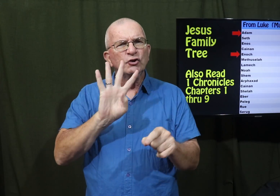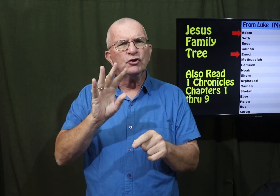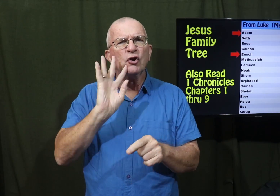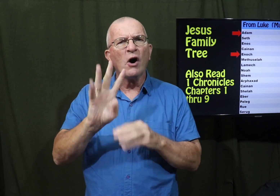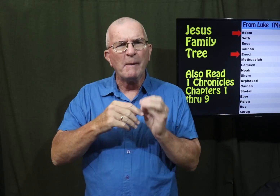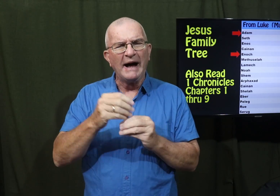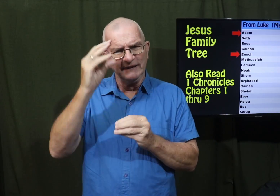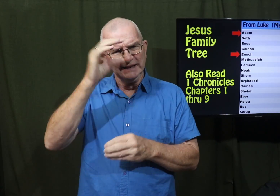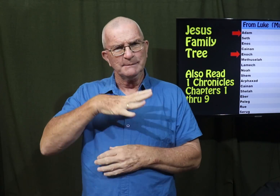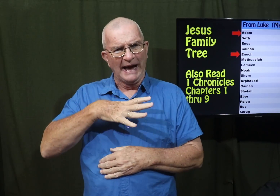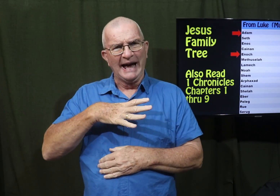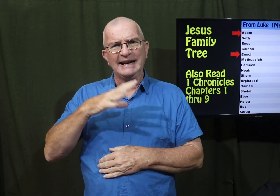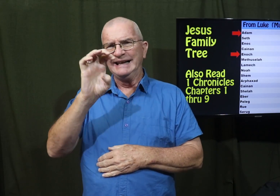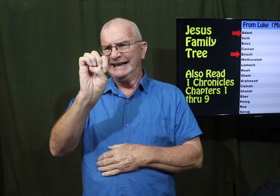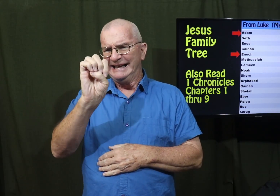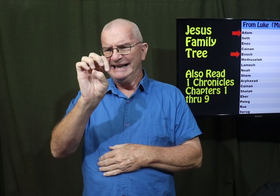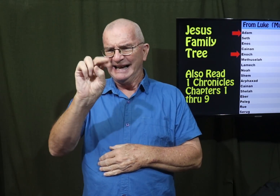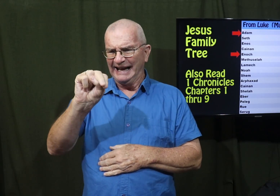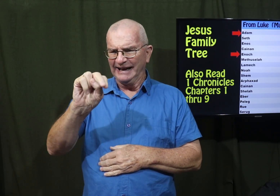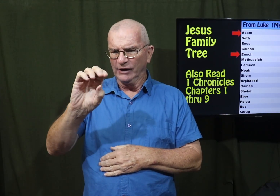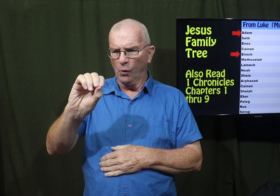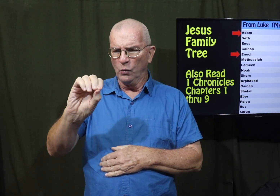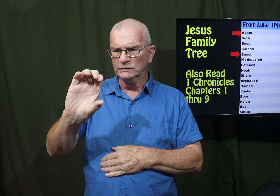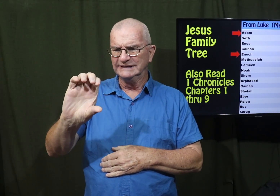Also, we want to talk about this man, Enoch.